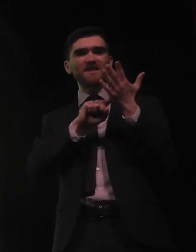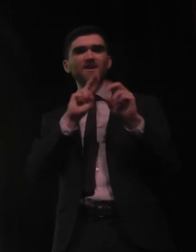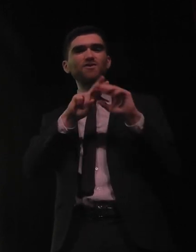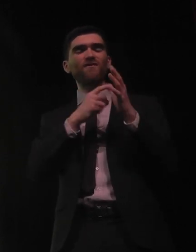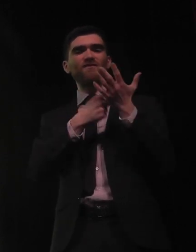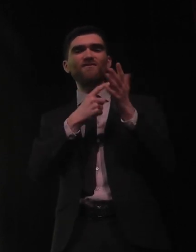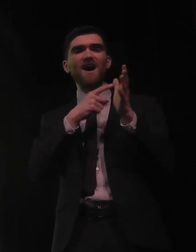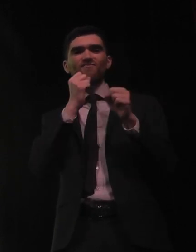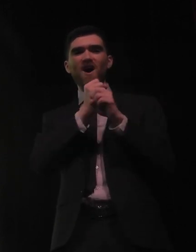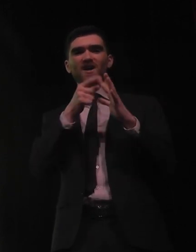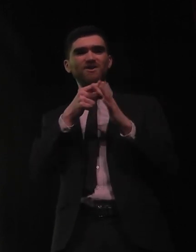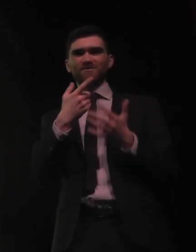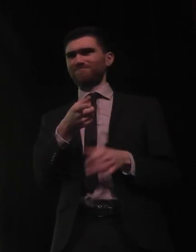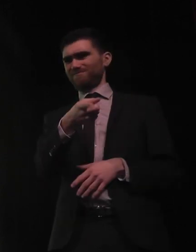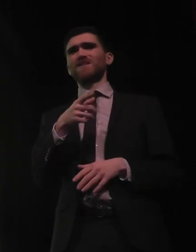good Prime Minister.